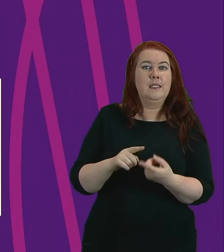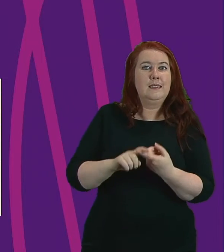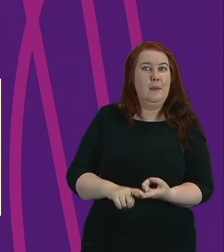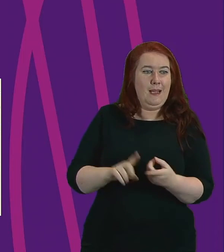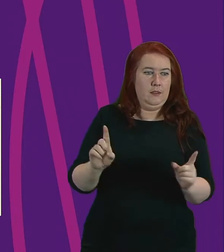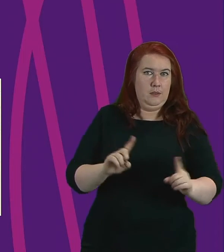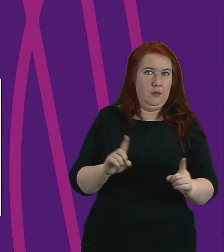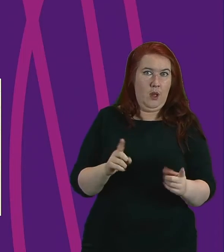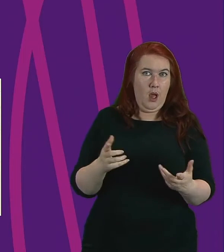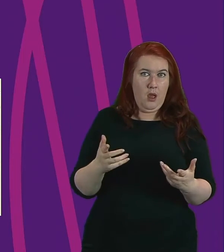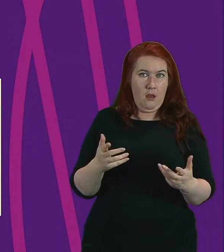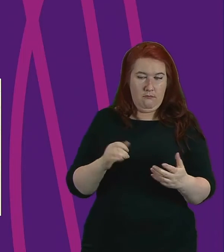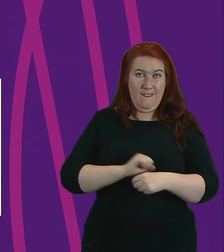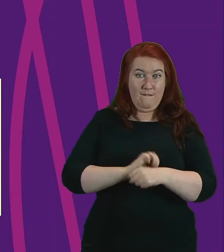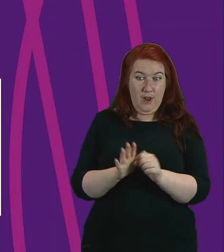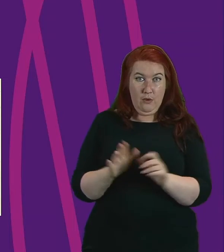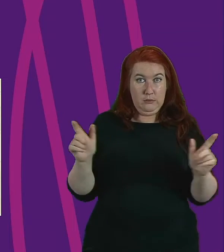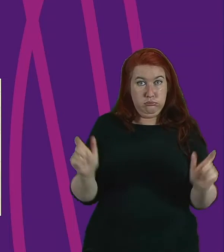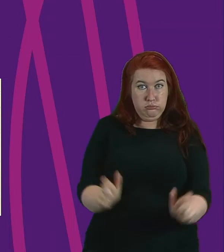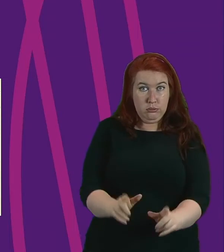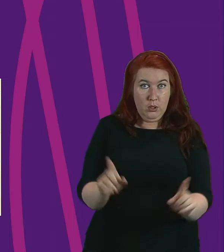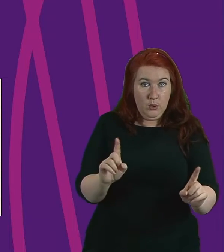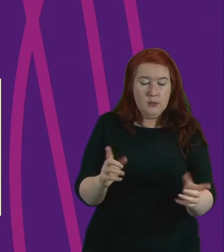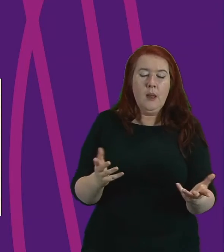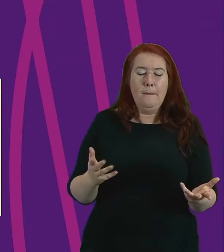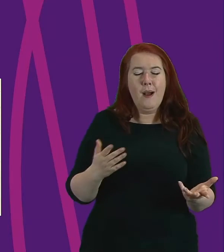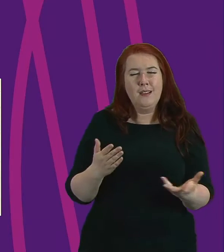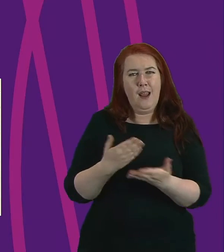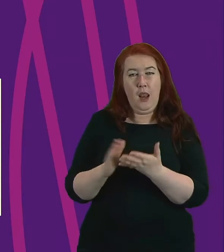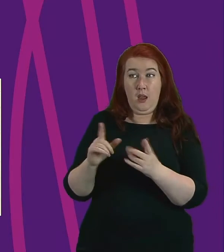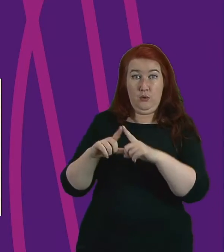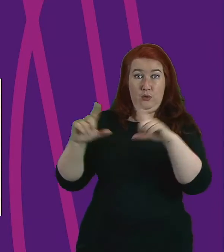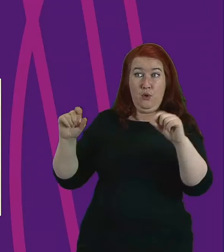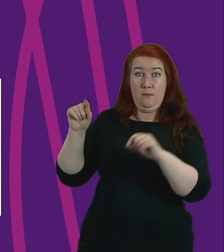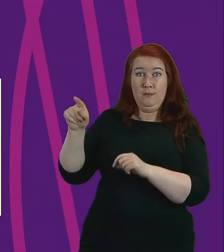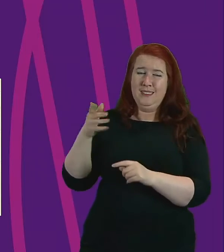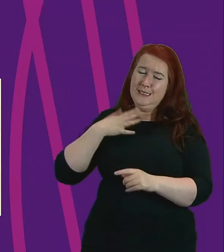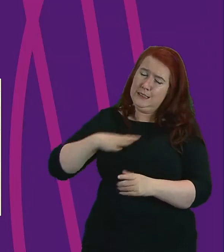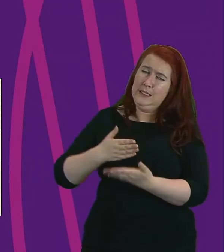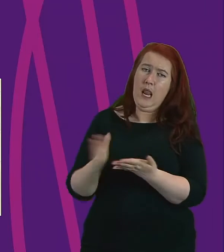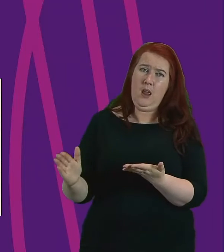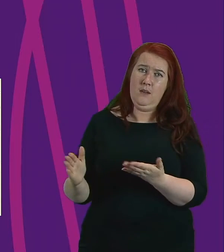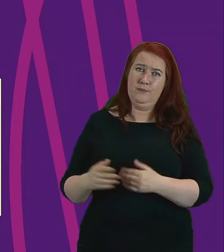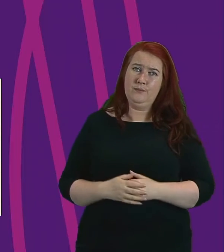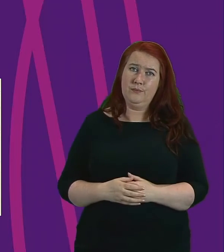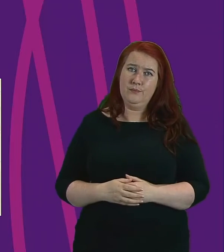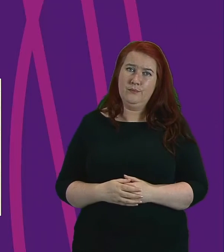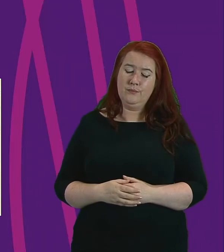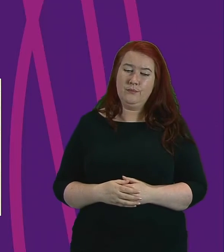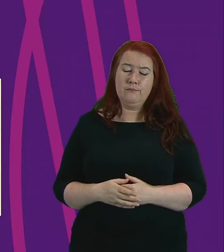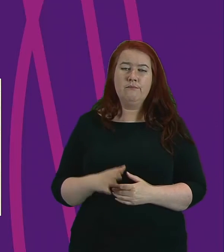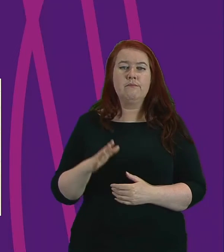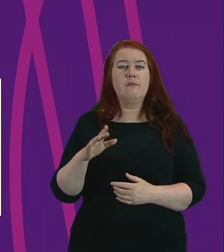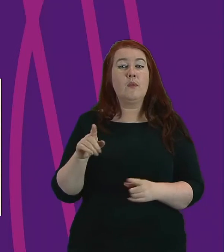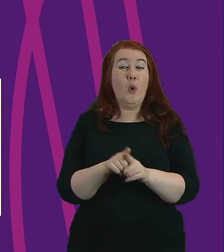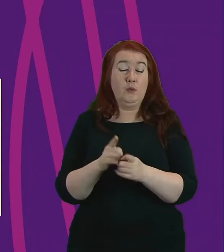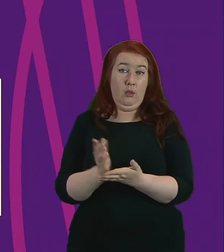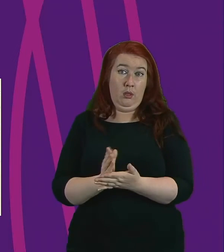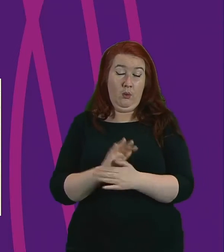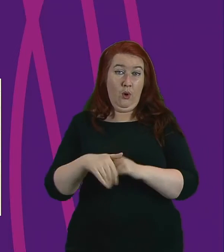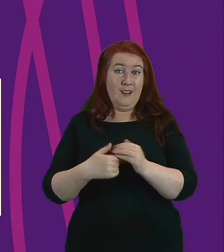combating the virus. But it is also clear that retailers, for one, need clarity. And it's not just uncertainty over timing which